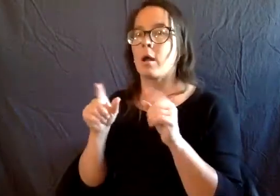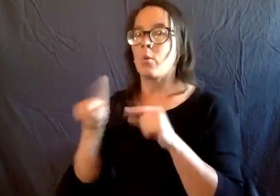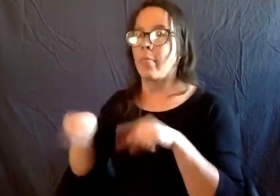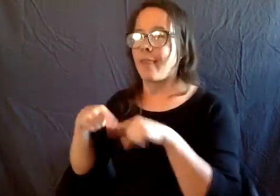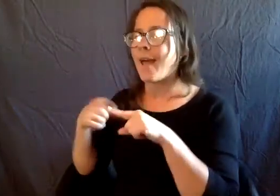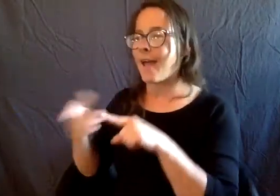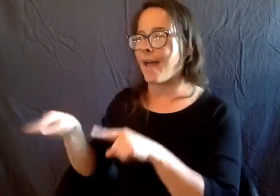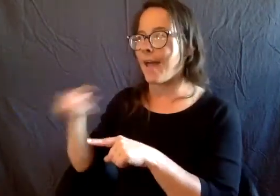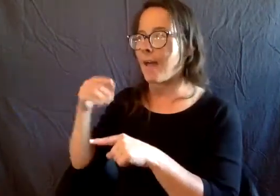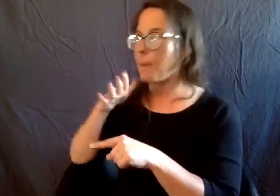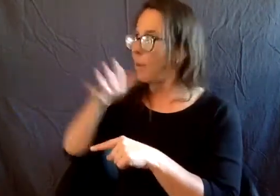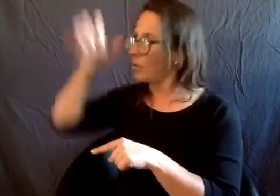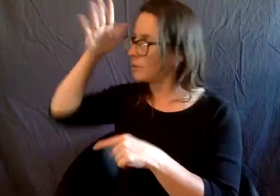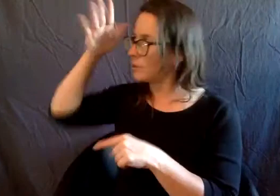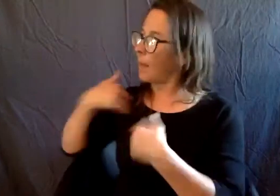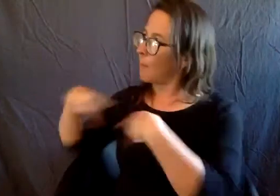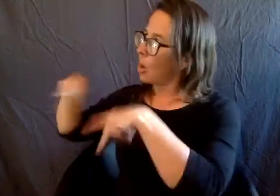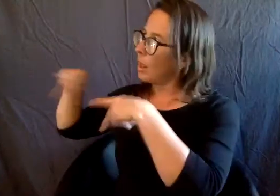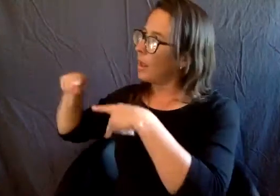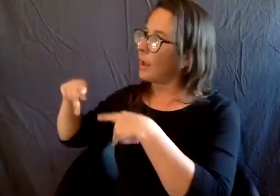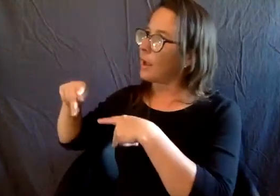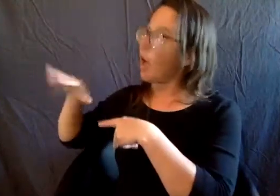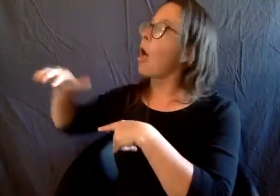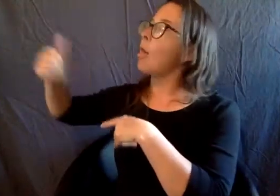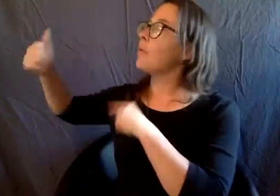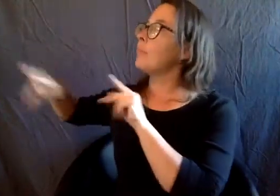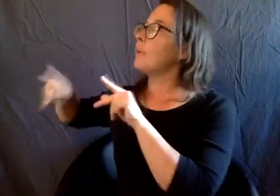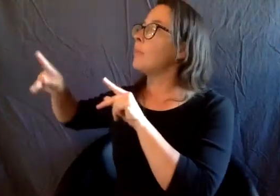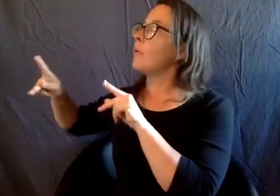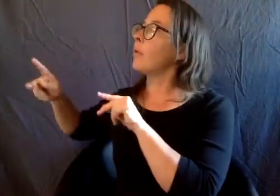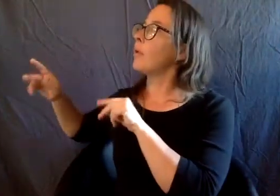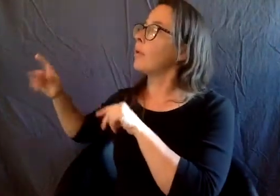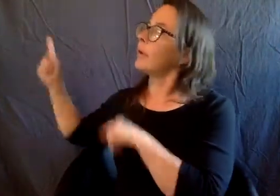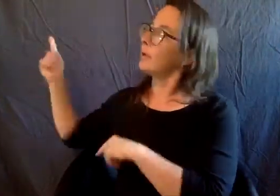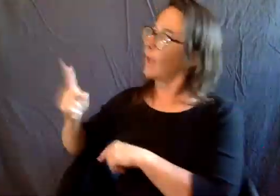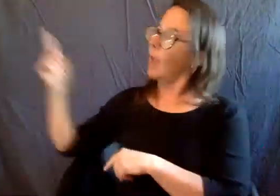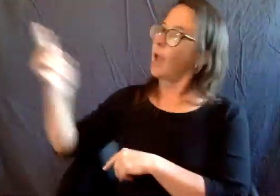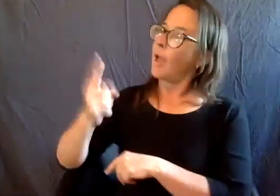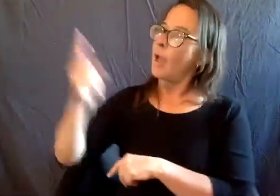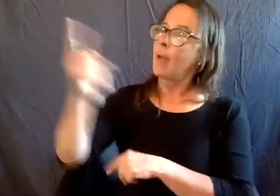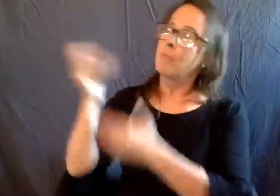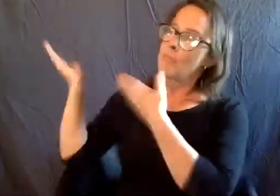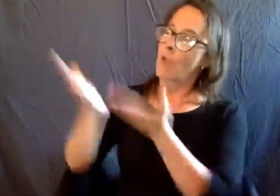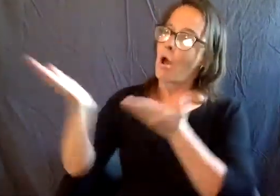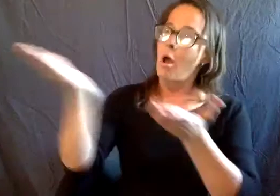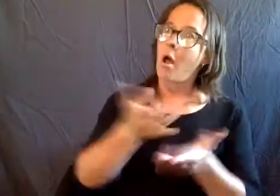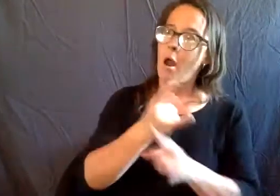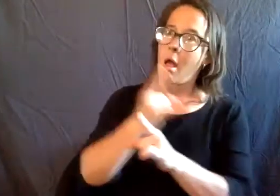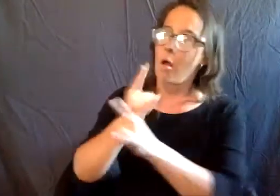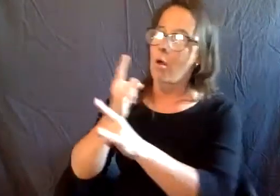alcohol left when the party was over. There was no dialogue about the drinking or why they didn't